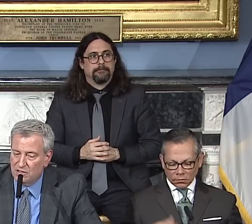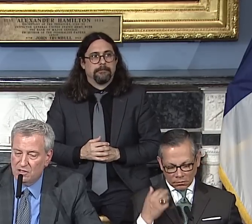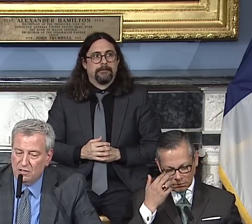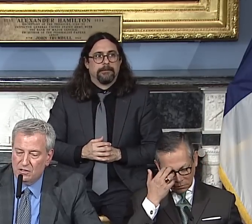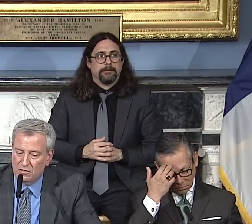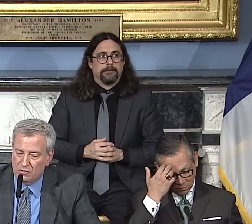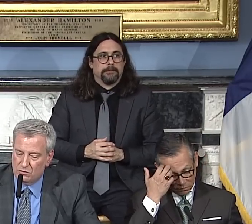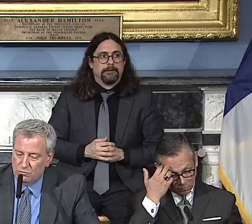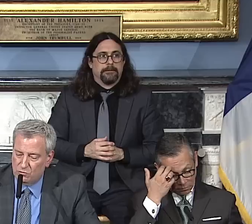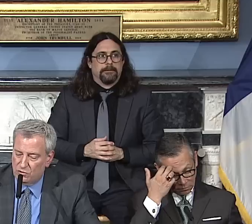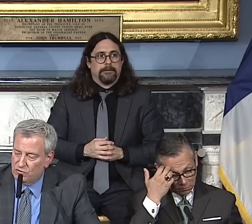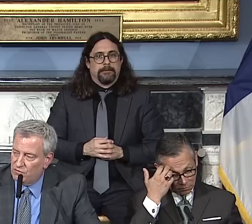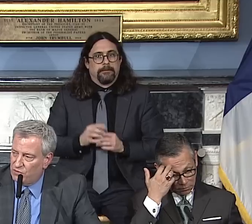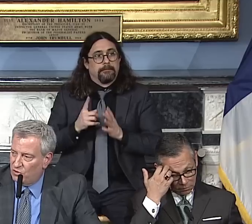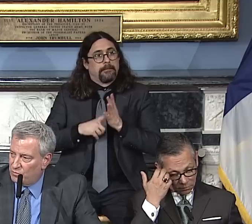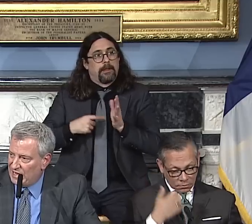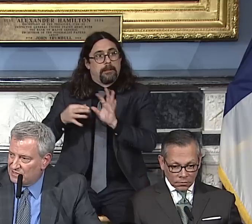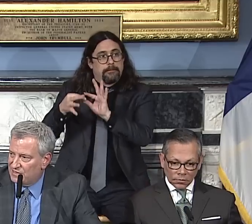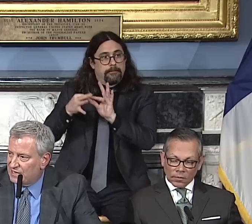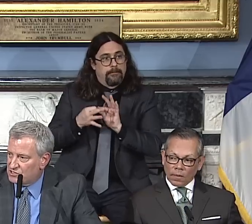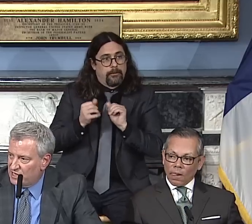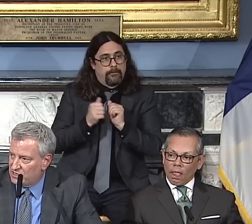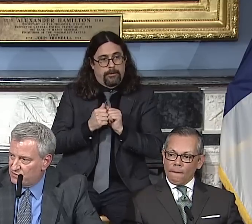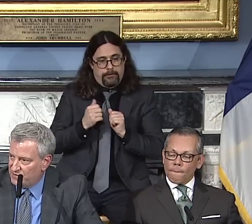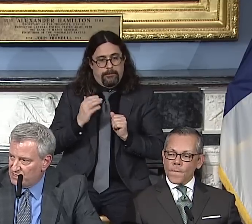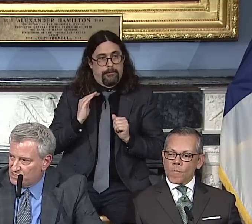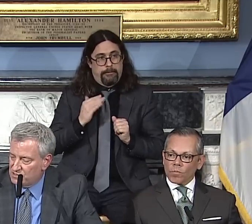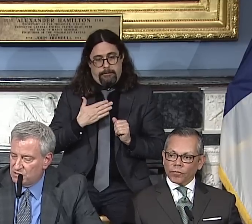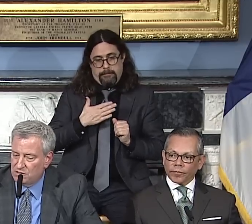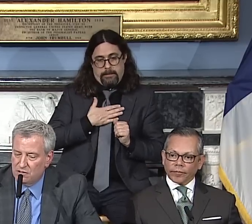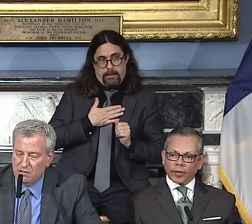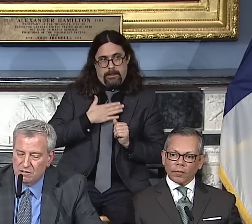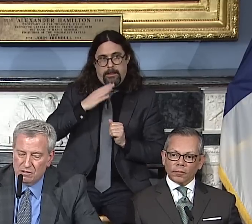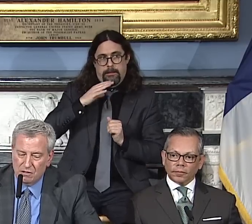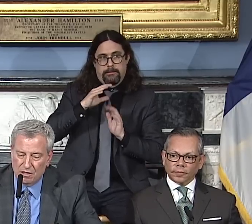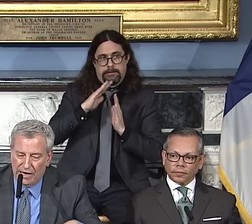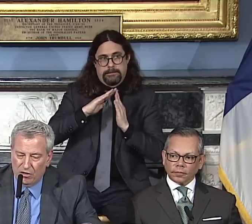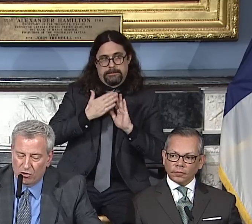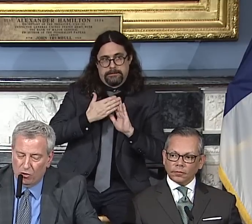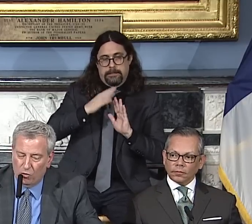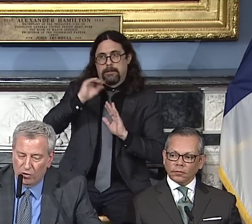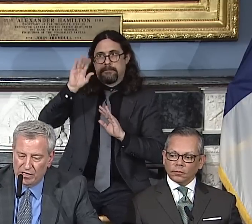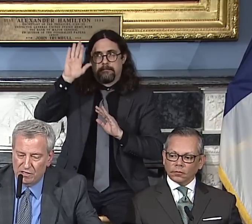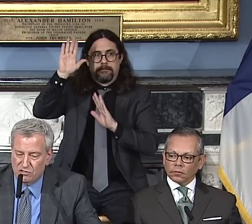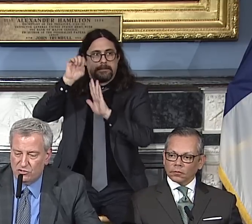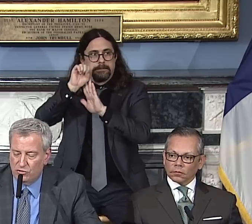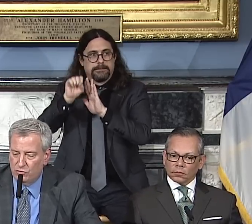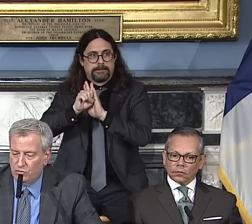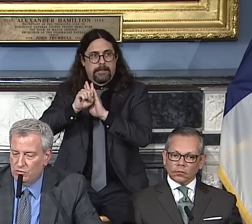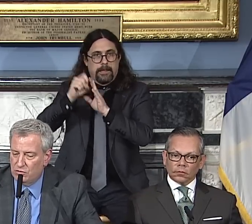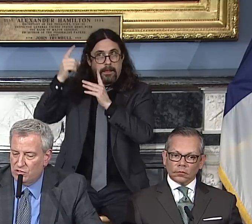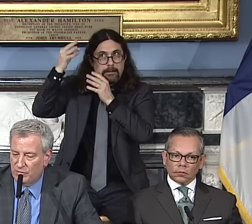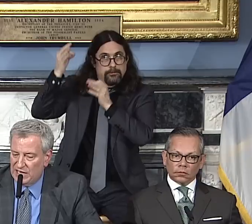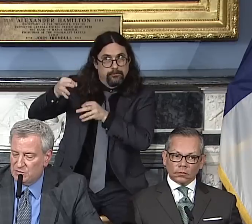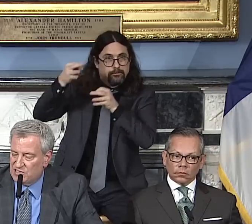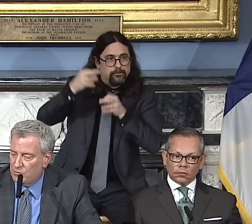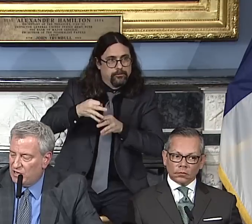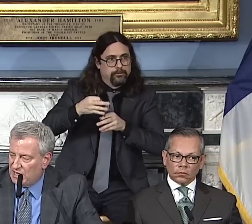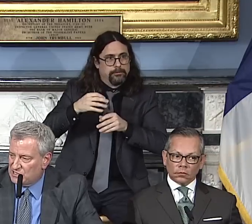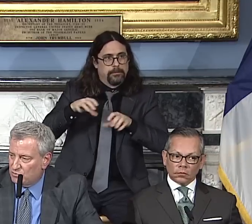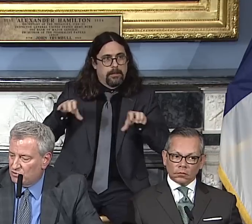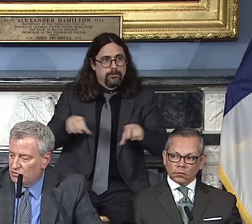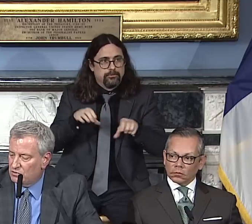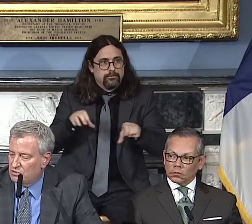actions, we're falling back to the next line of defense. And our goal is to the maximum